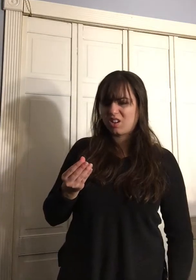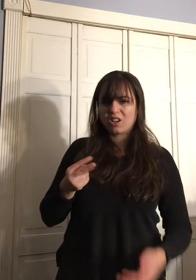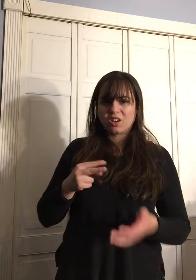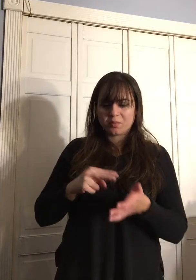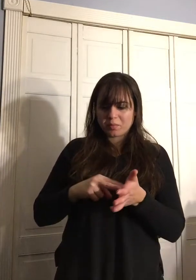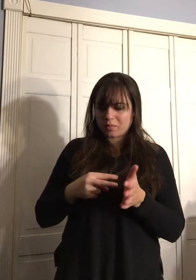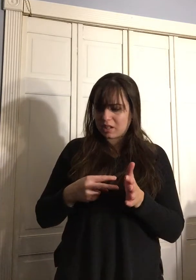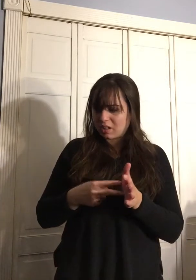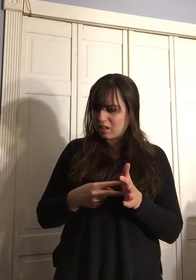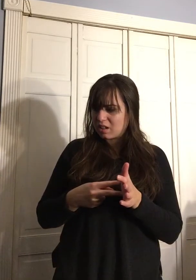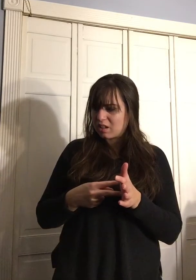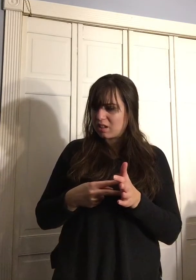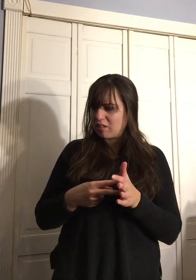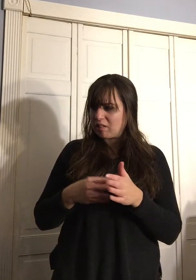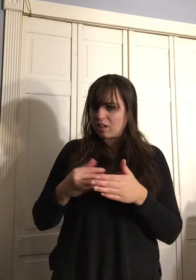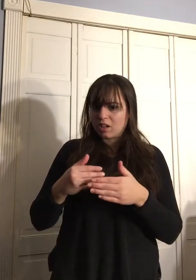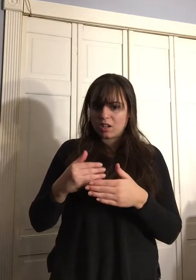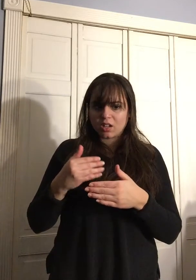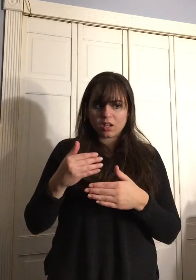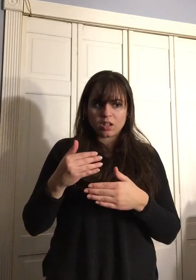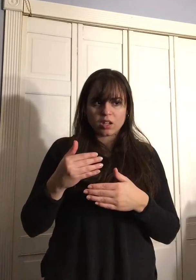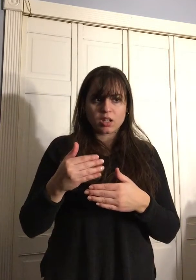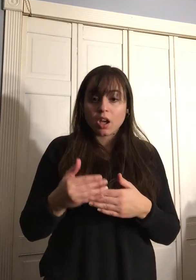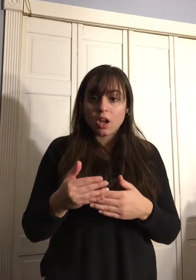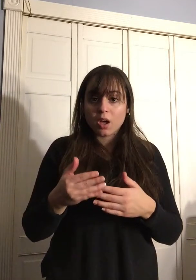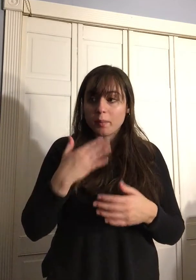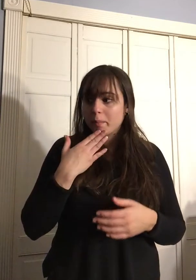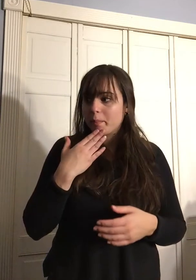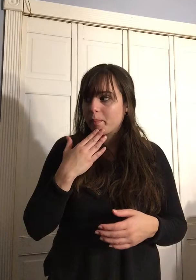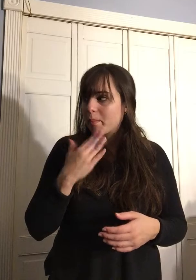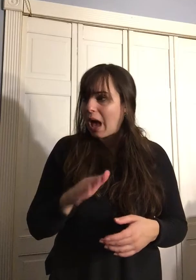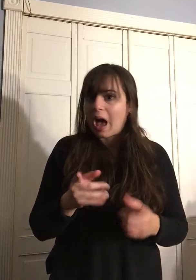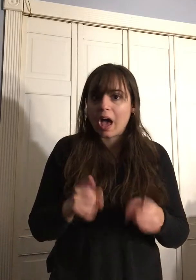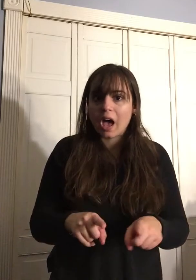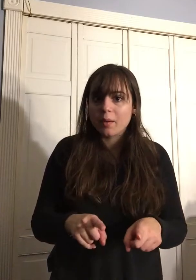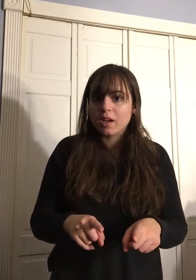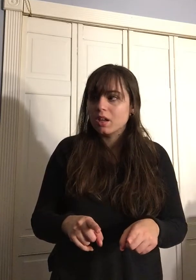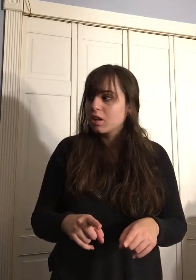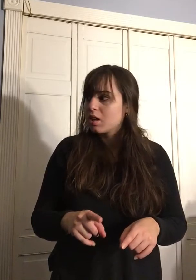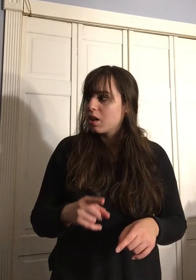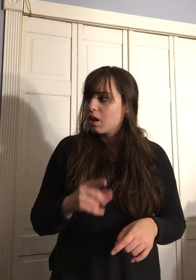Do you know what it is like receiving a small kindness in enemy's hand?